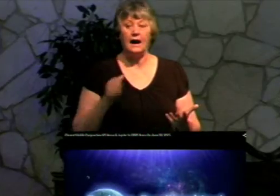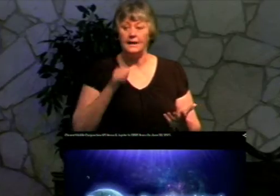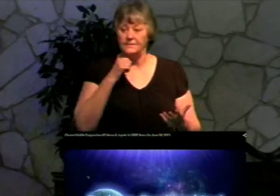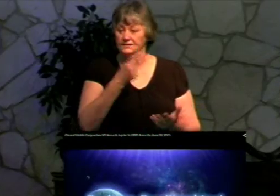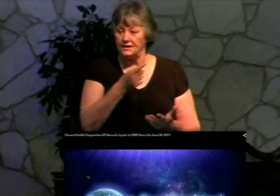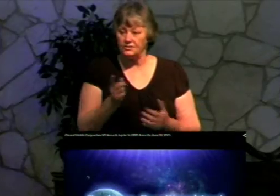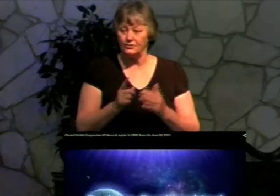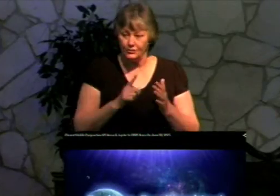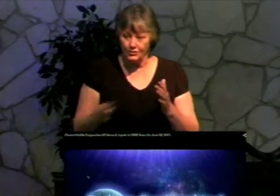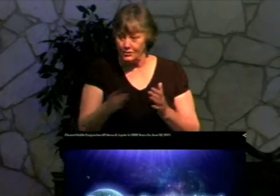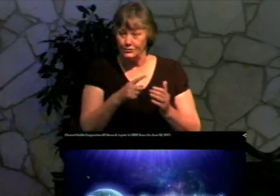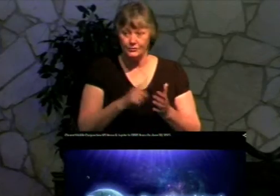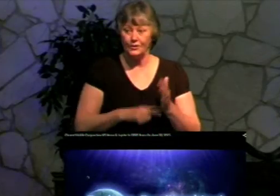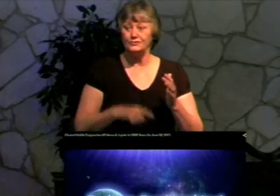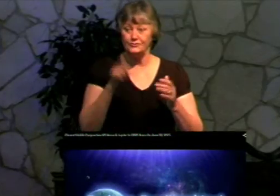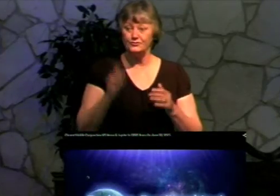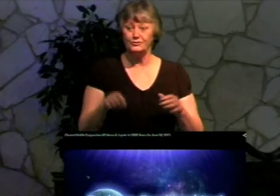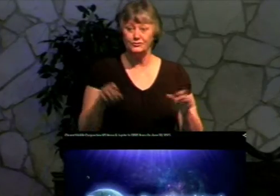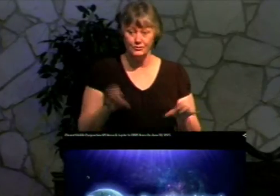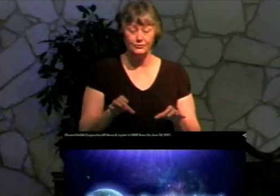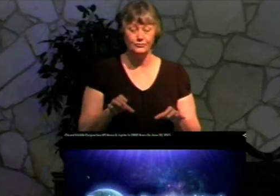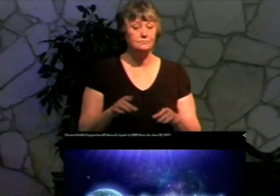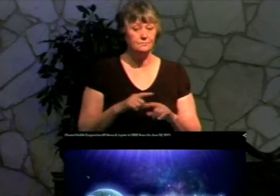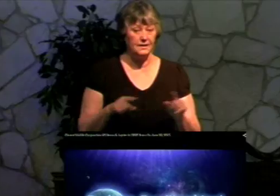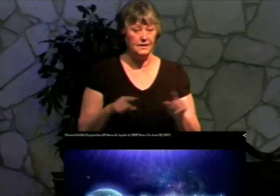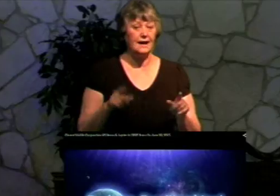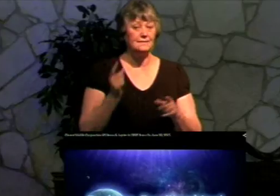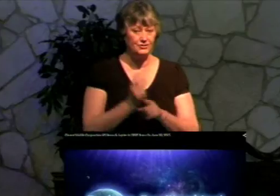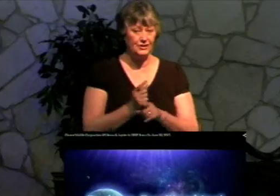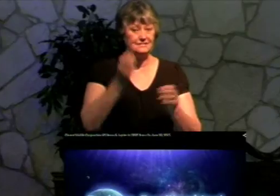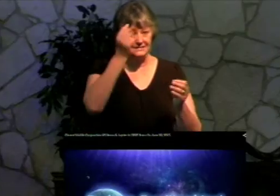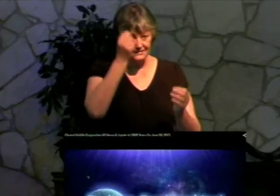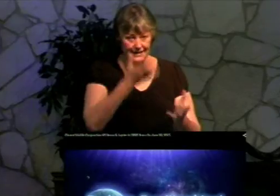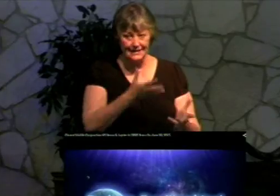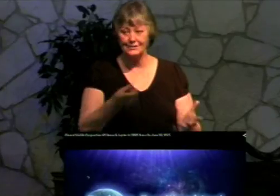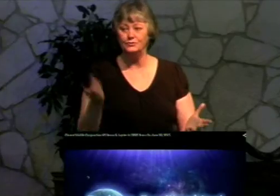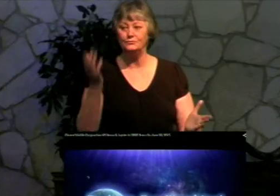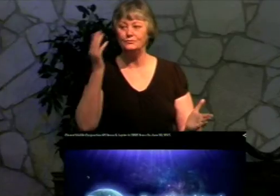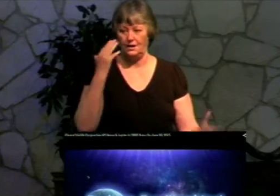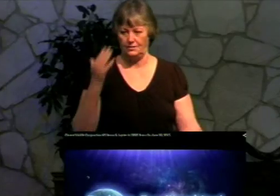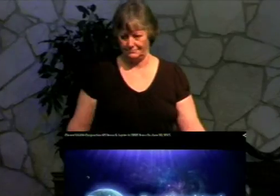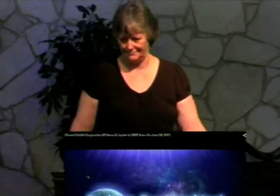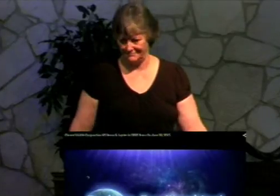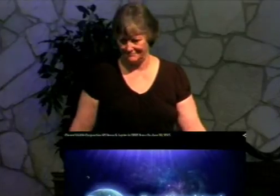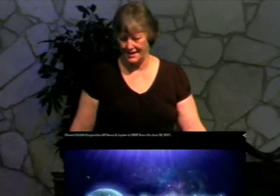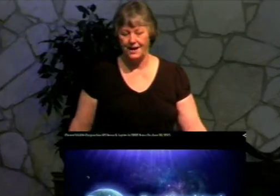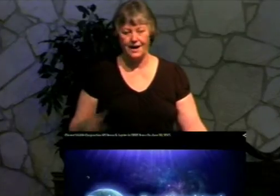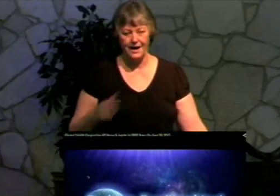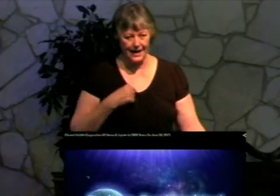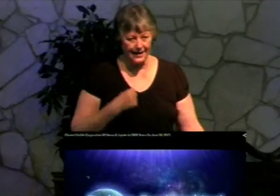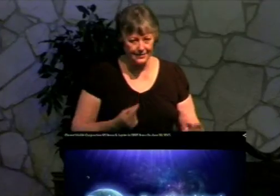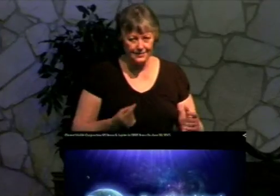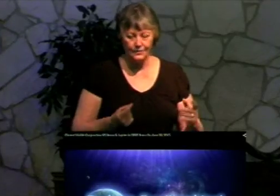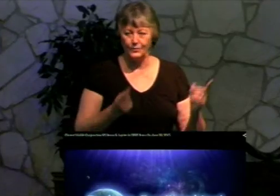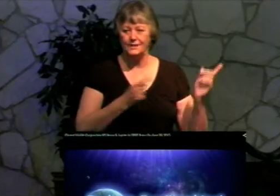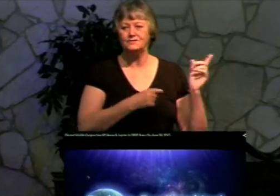I'm not telling you what you should do, but I'm just letting you know. I went to